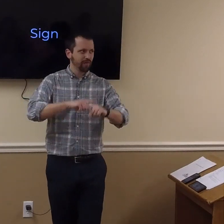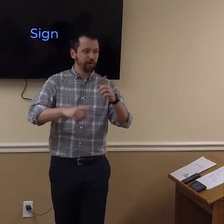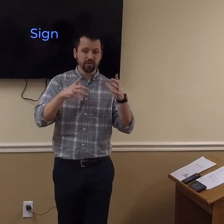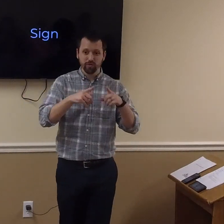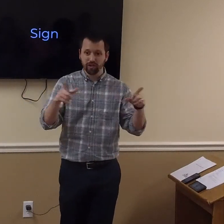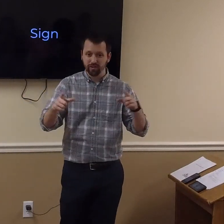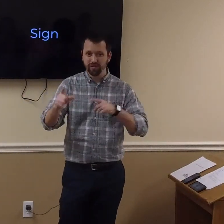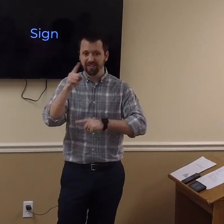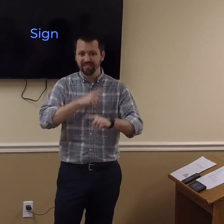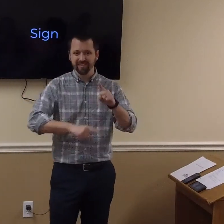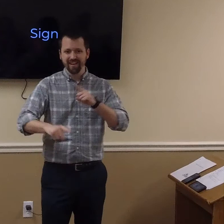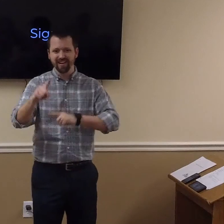What I want you all to do is to sign.